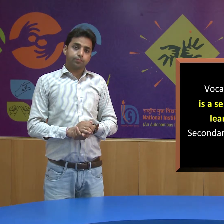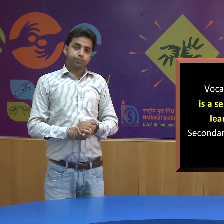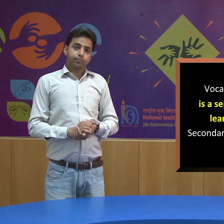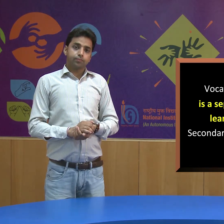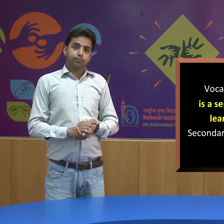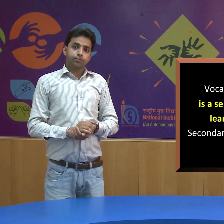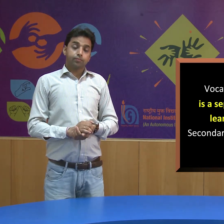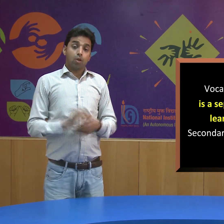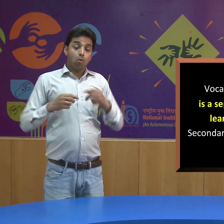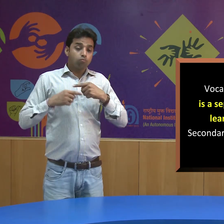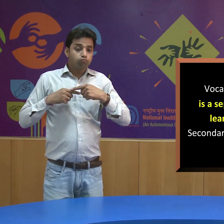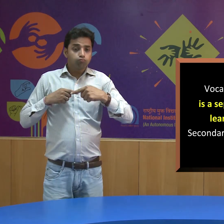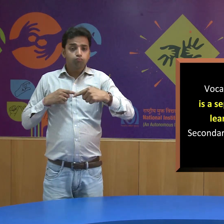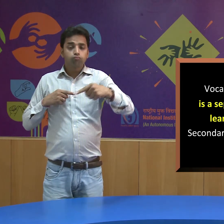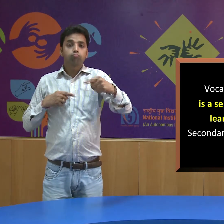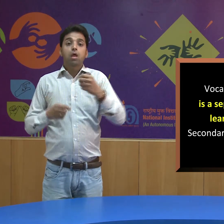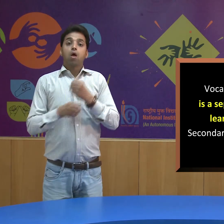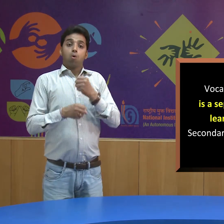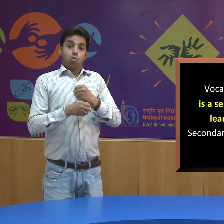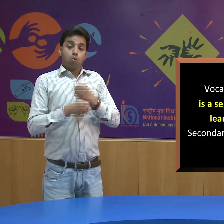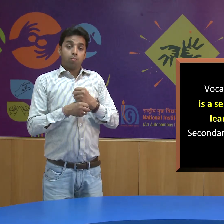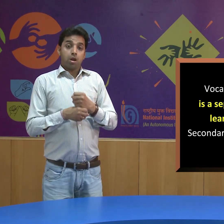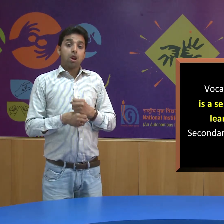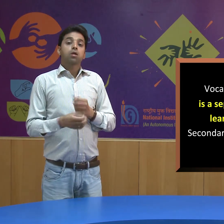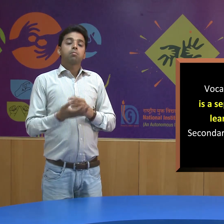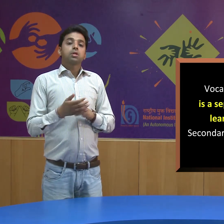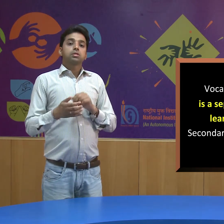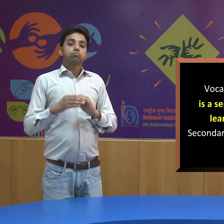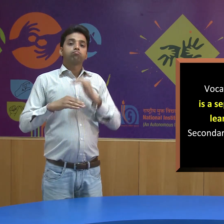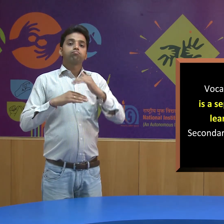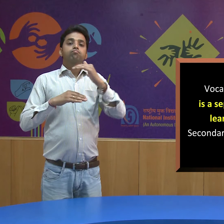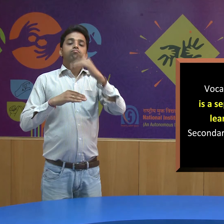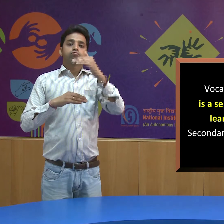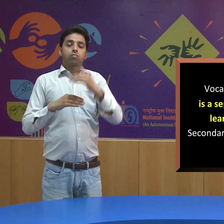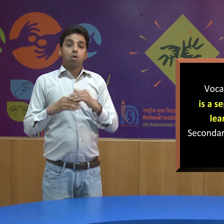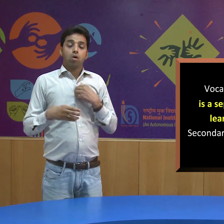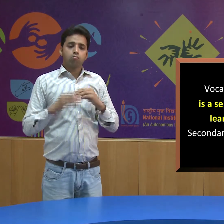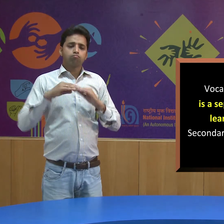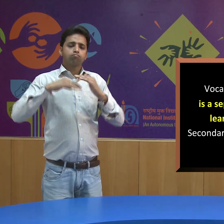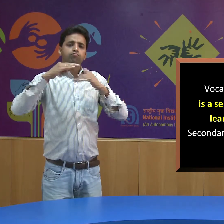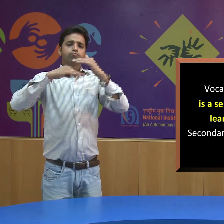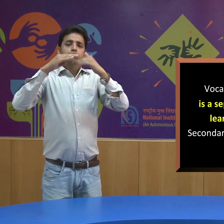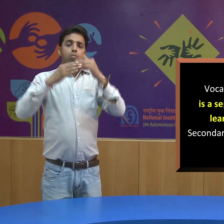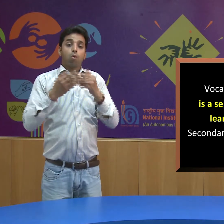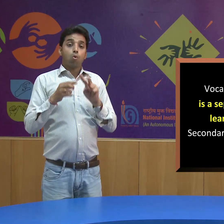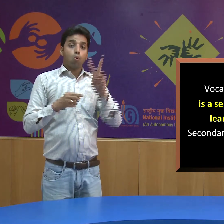For a long time, government has taken steps to improve the condition of vocational education in the